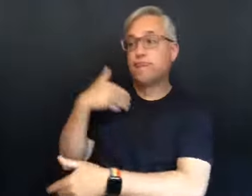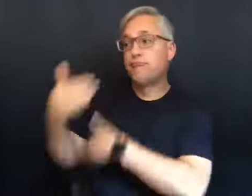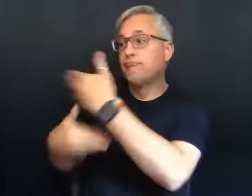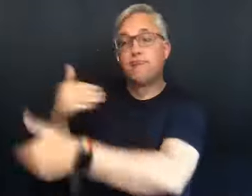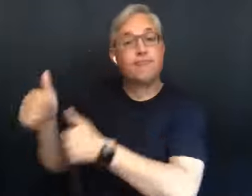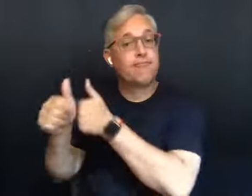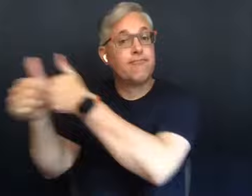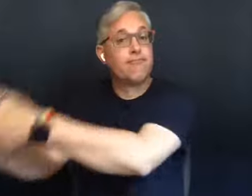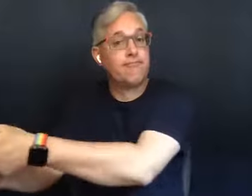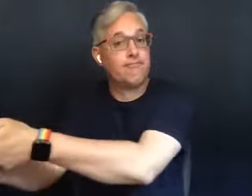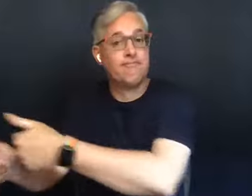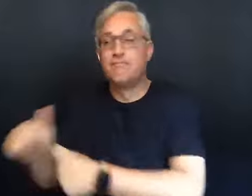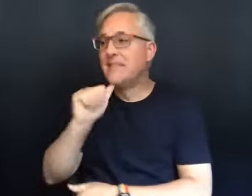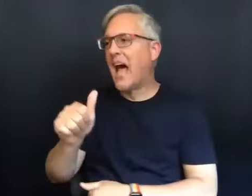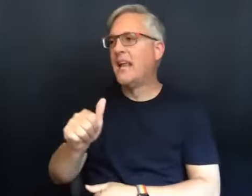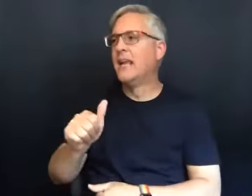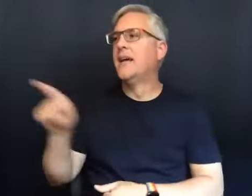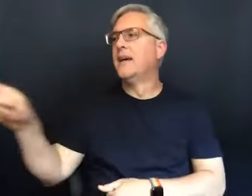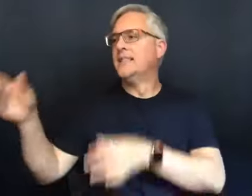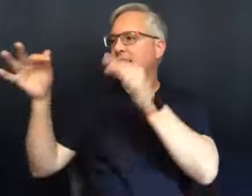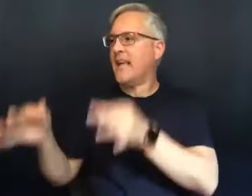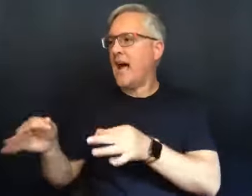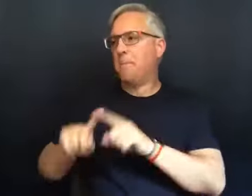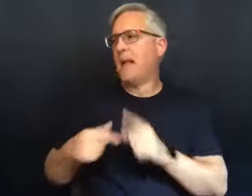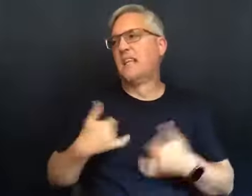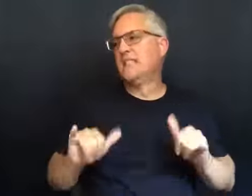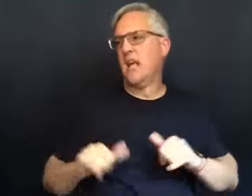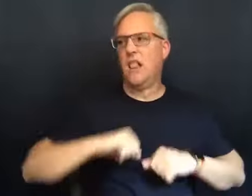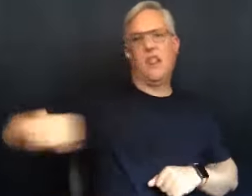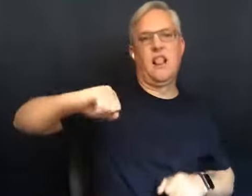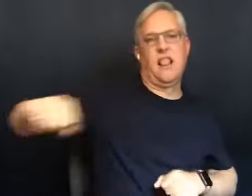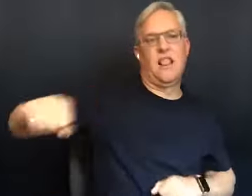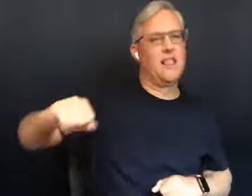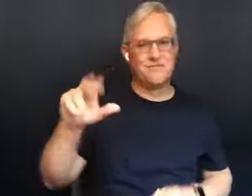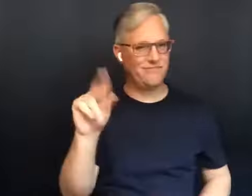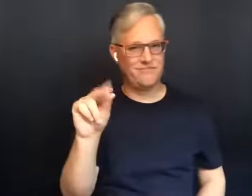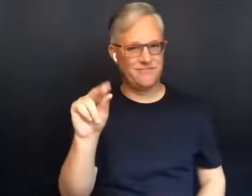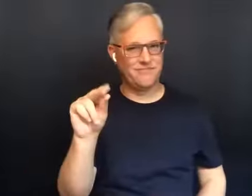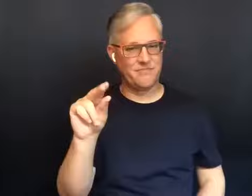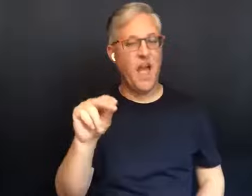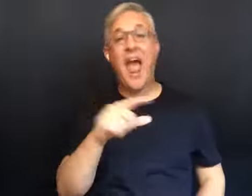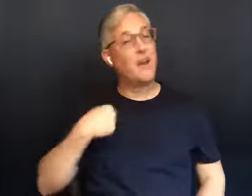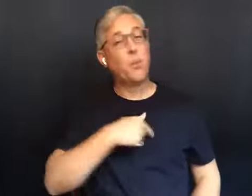and I'm a member of Alcoholics Anonymous, and I'm going with them. I'm going with you. How can I